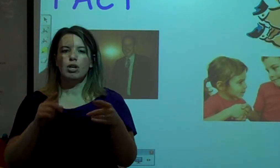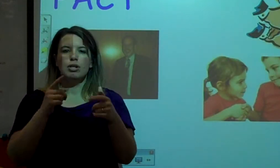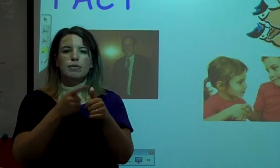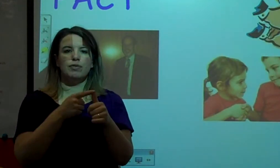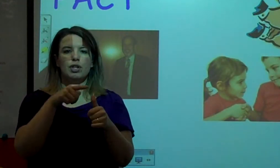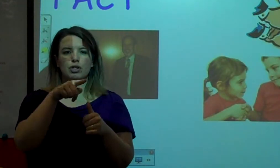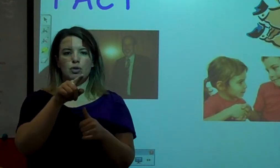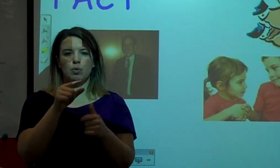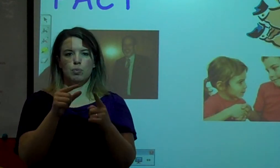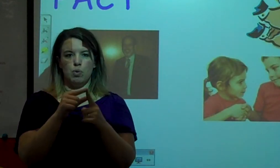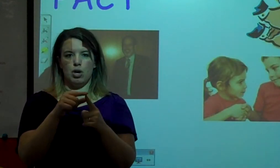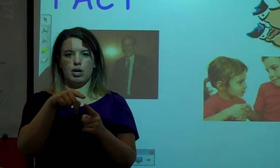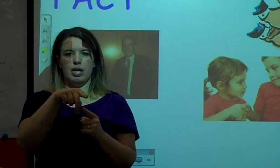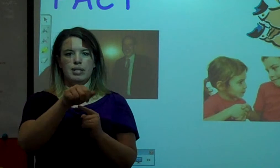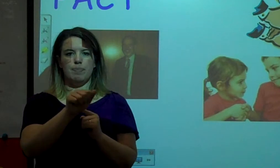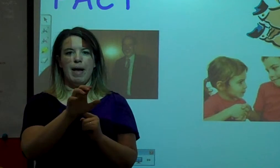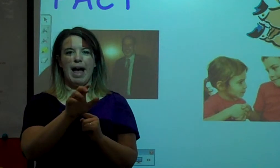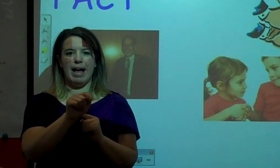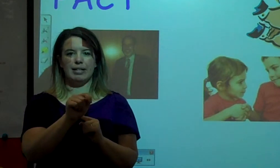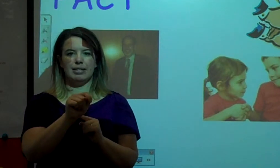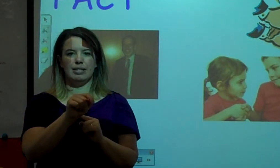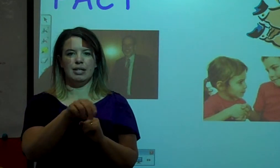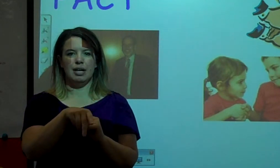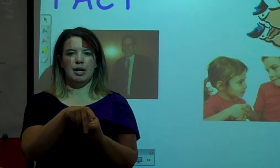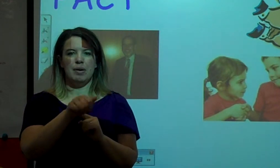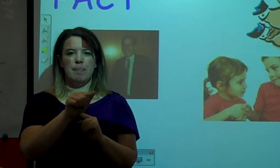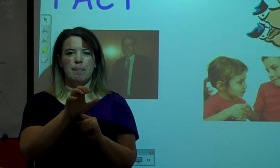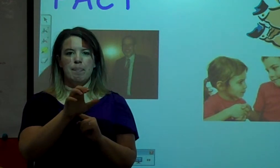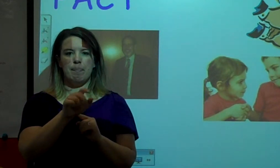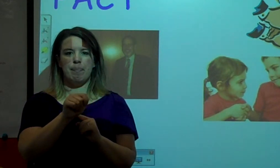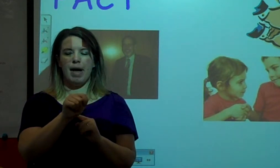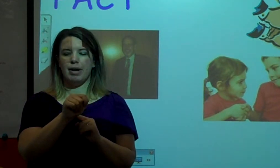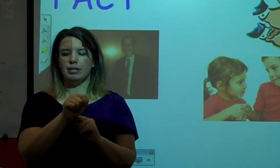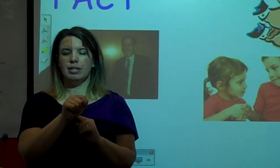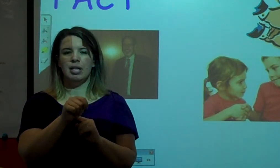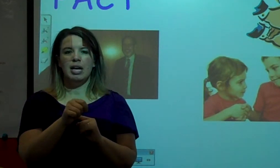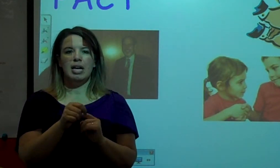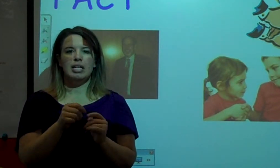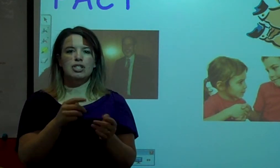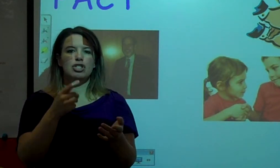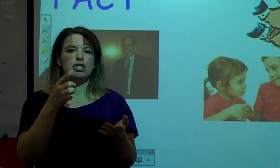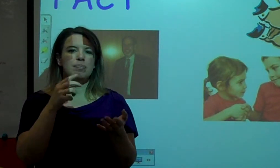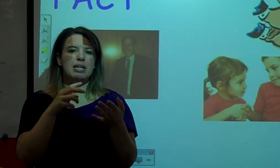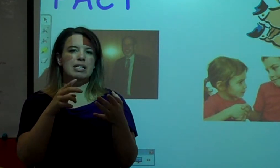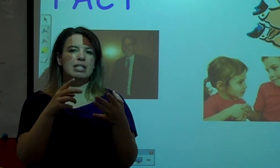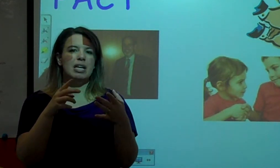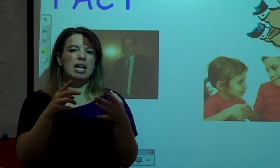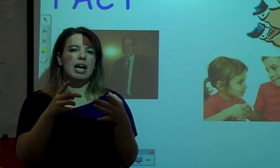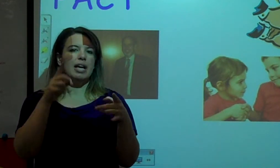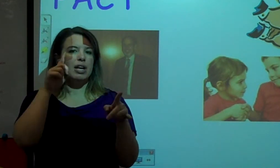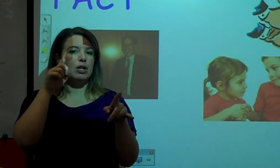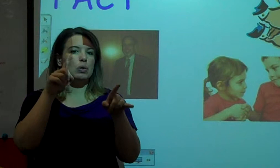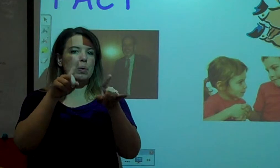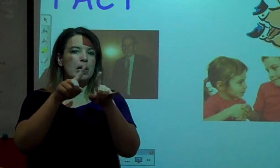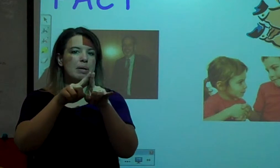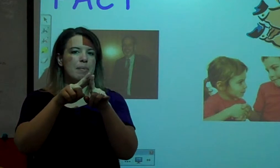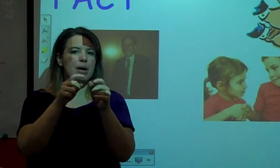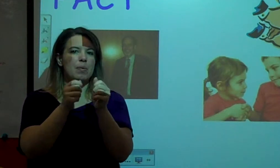Your first word is pact. Pact. And it just means an agreement